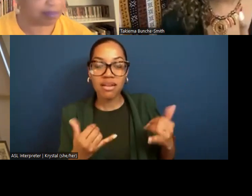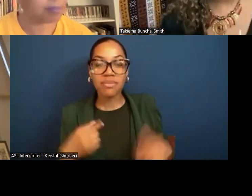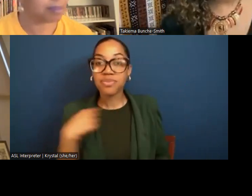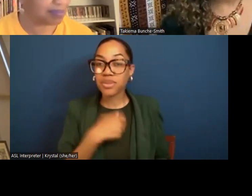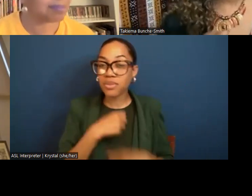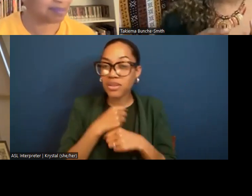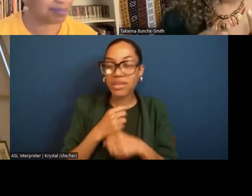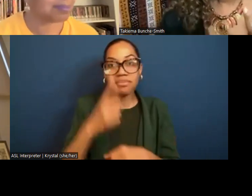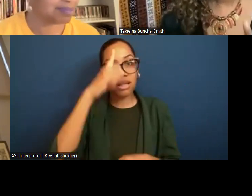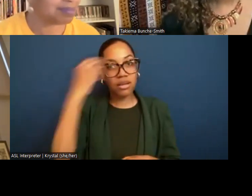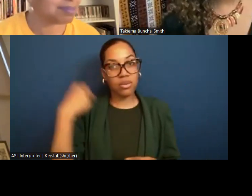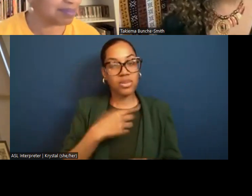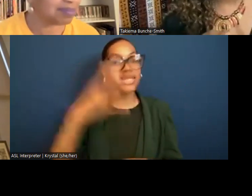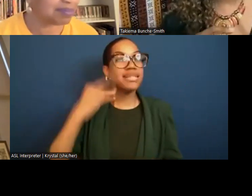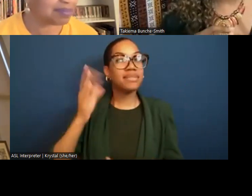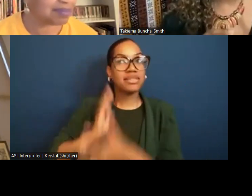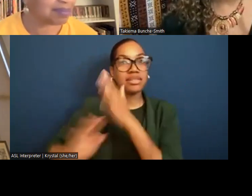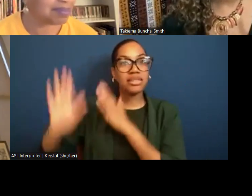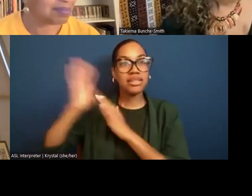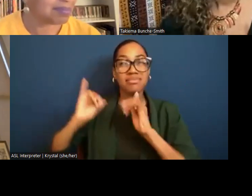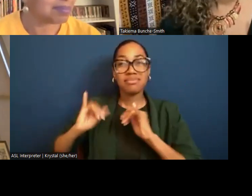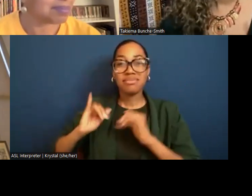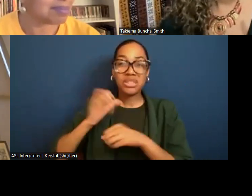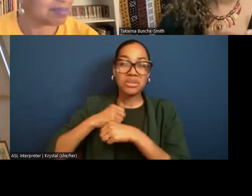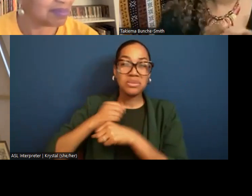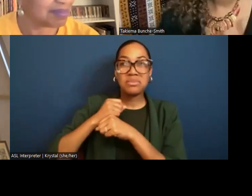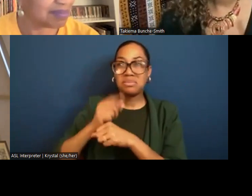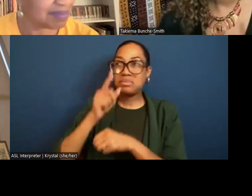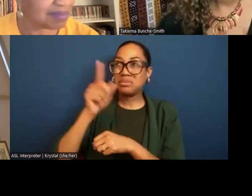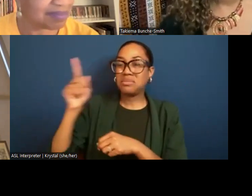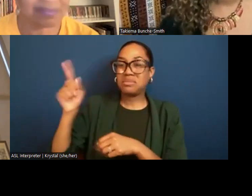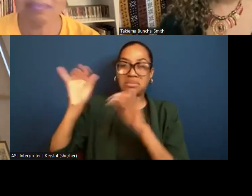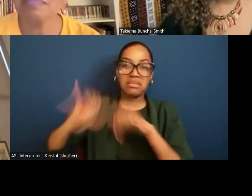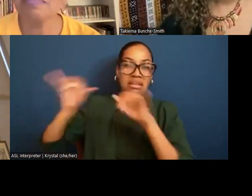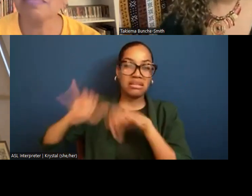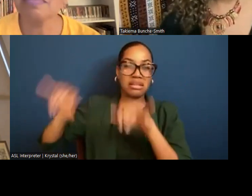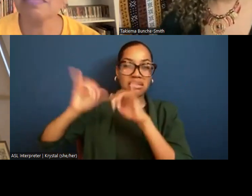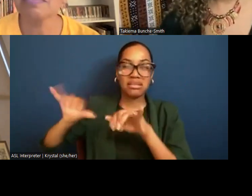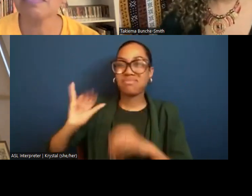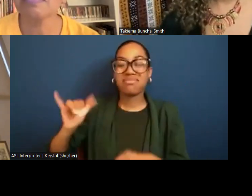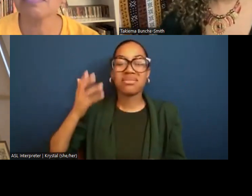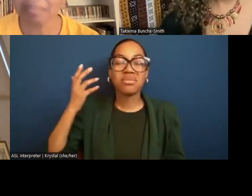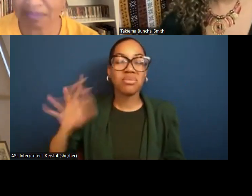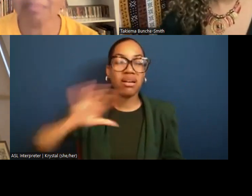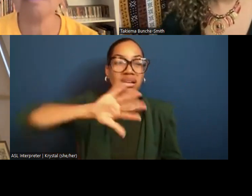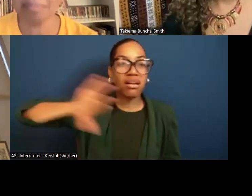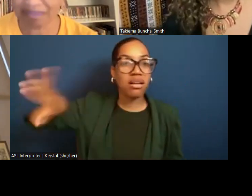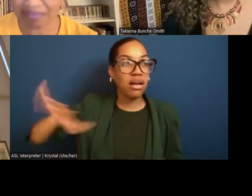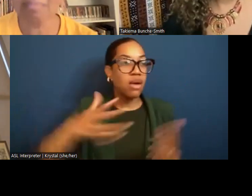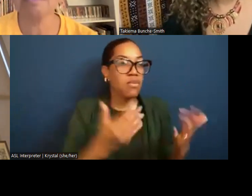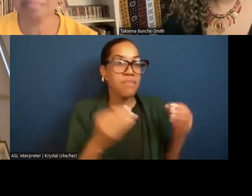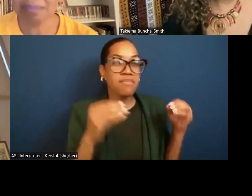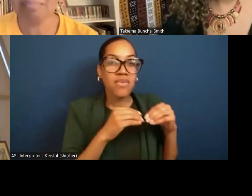we're creating the TikToks, we're creating the trends, we're creating, a book that talks about body size, right? And that fat